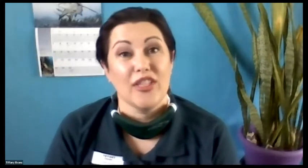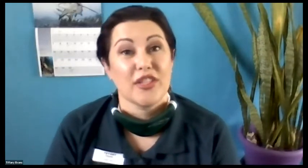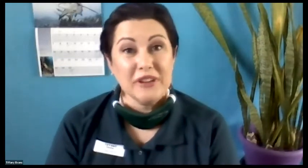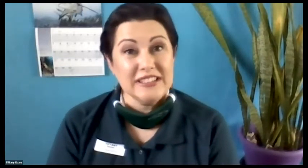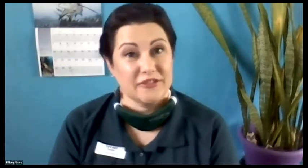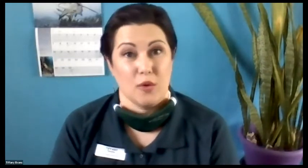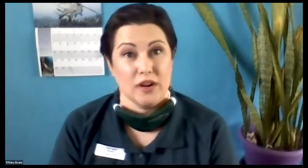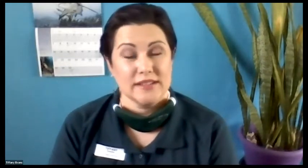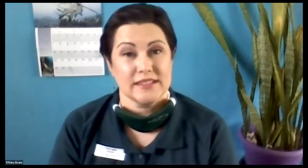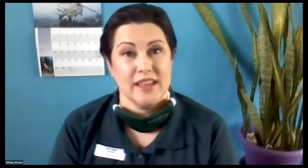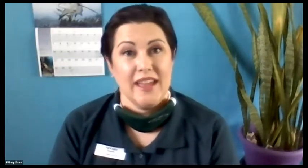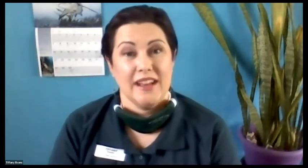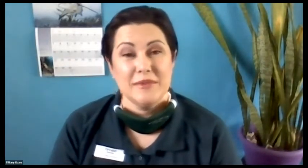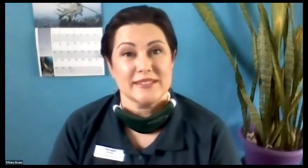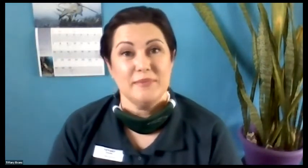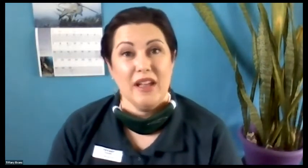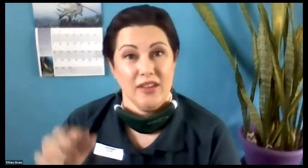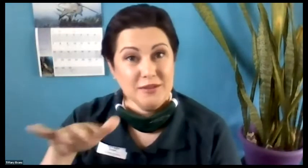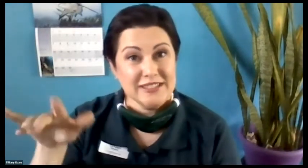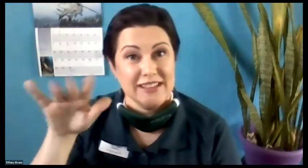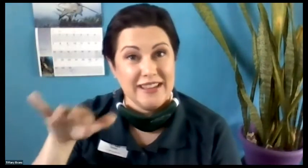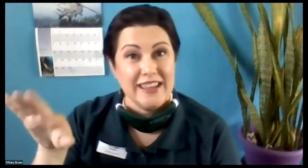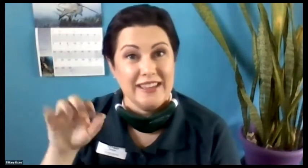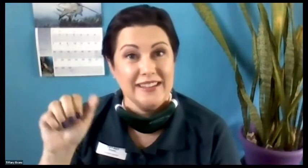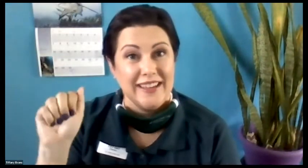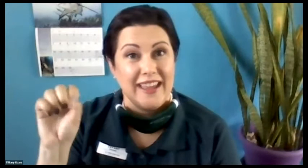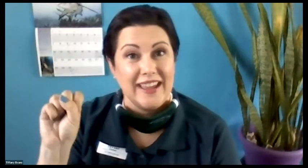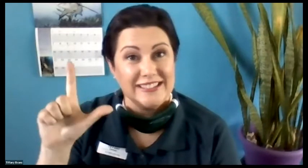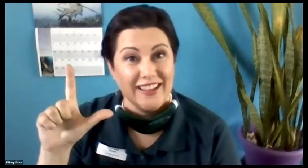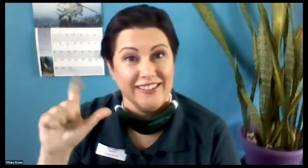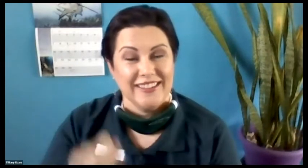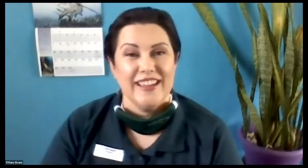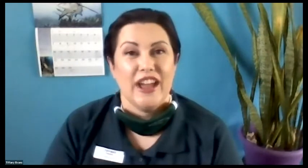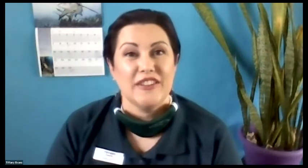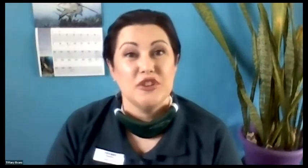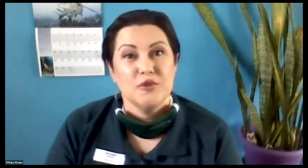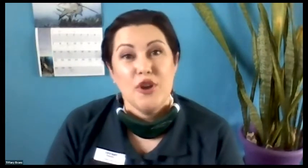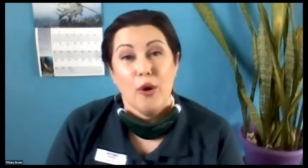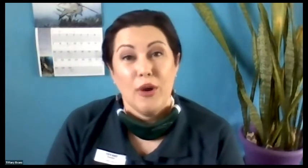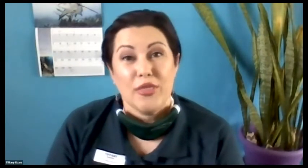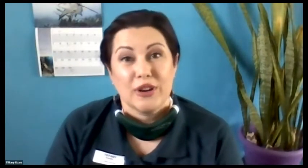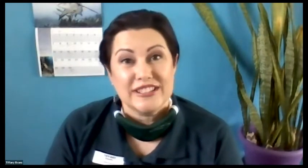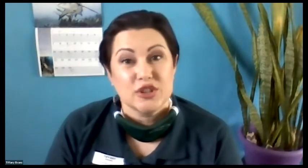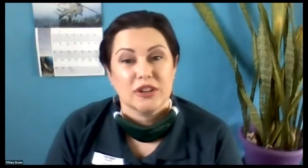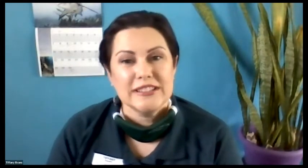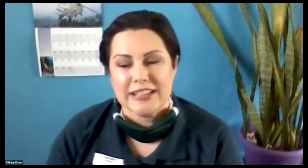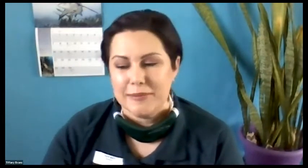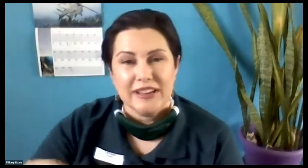3 different words, and I'm going to spell those in ASL. And if you know what the word is, you're going to type it in the